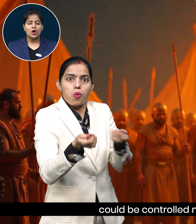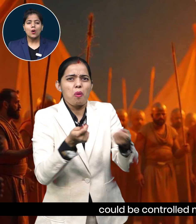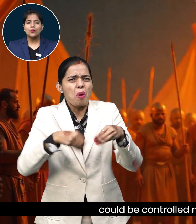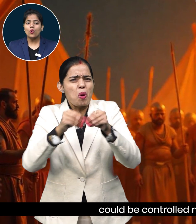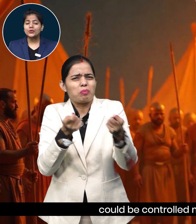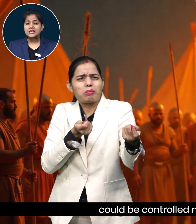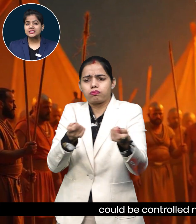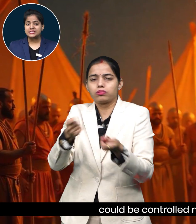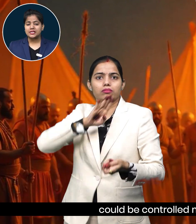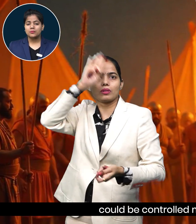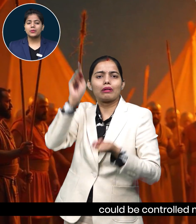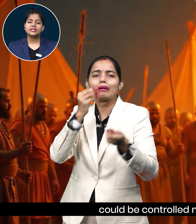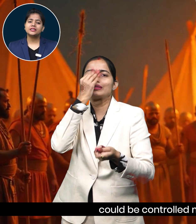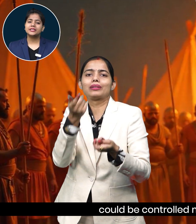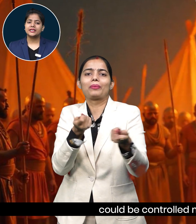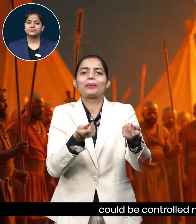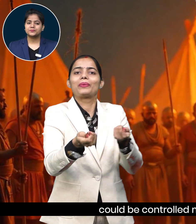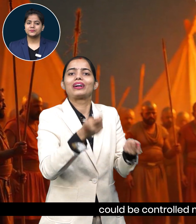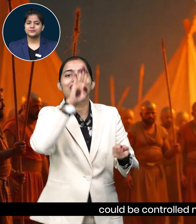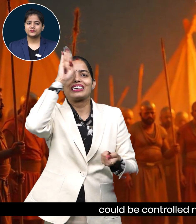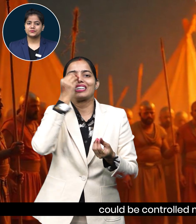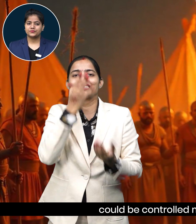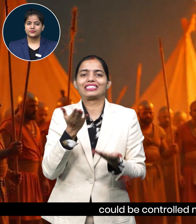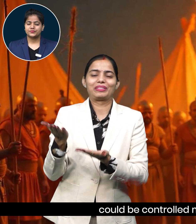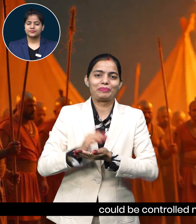controlled more easily by the king.